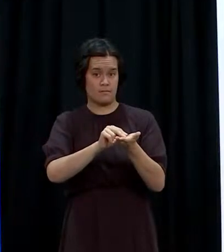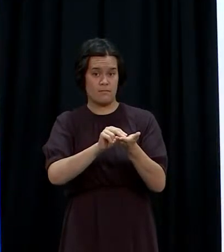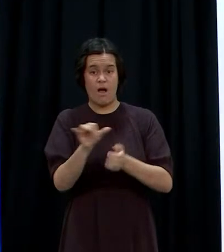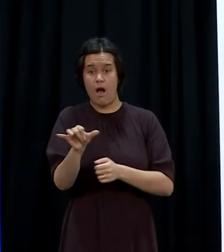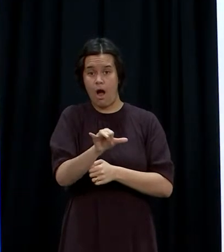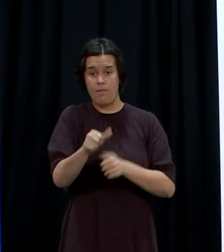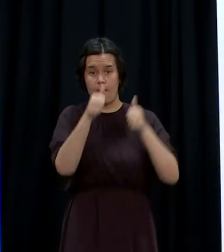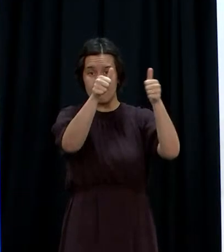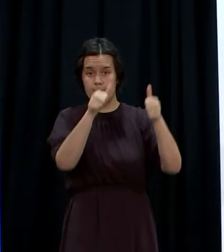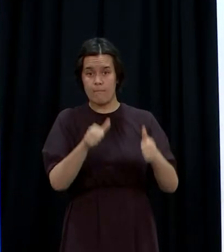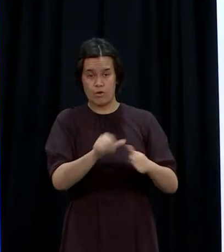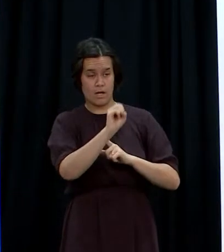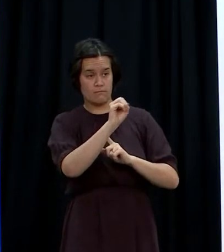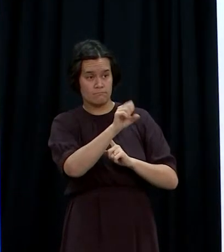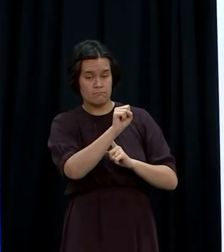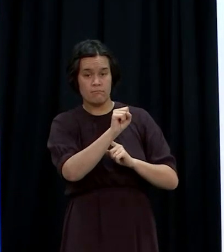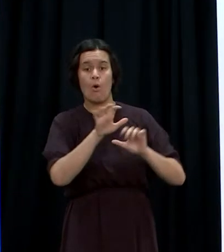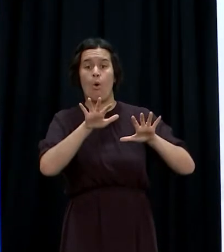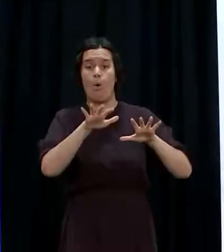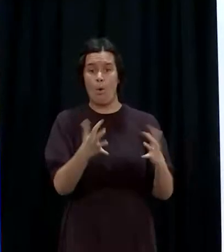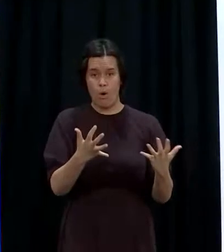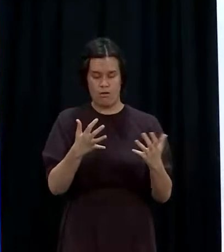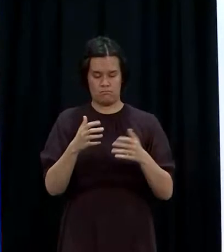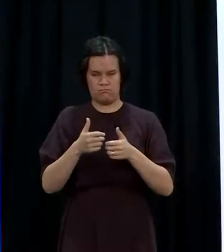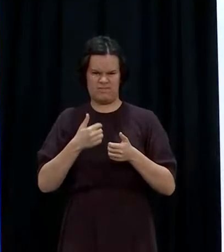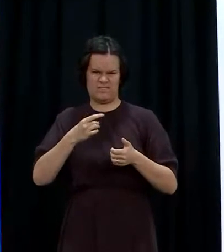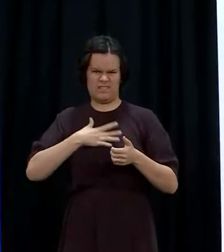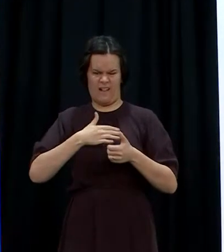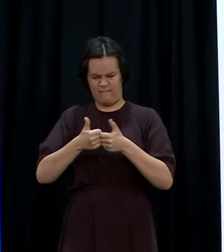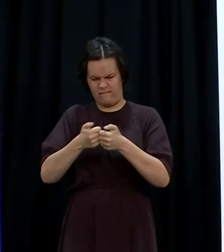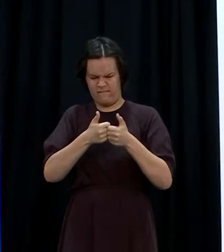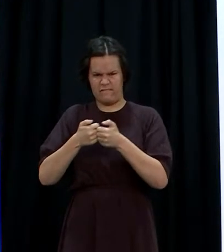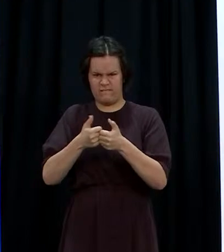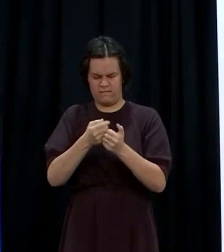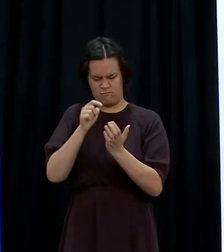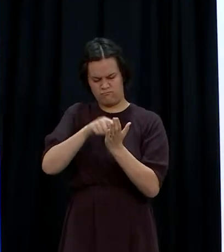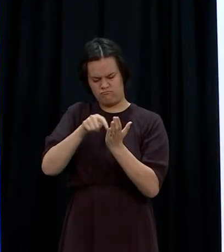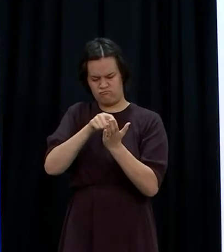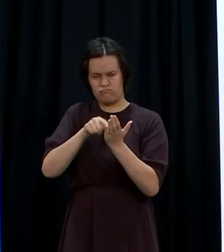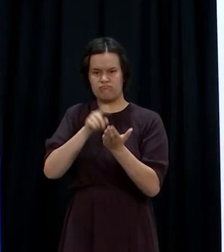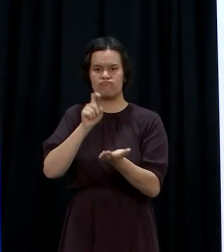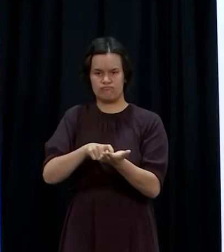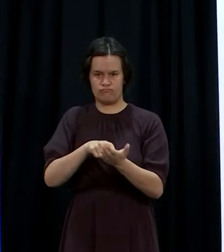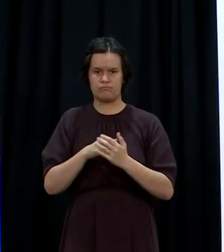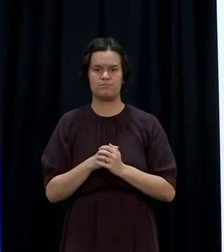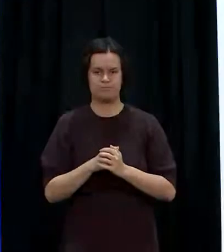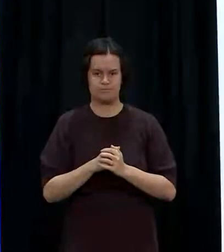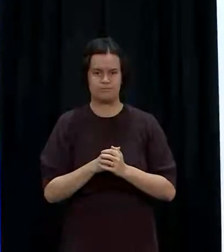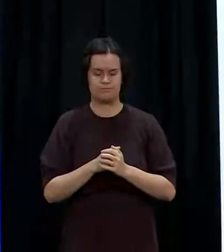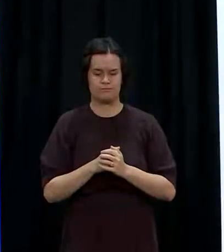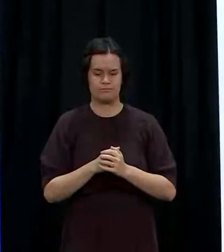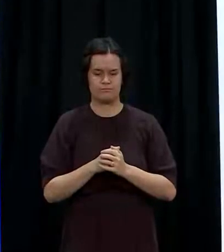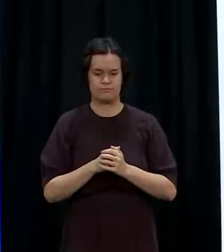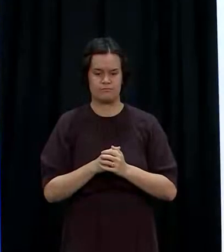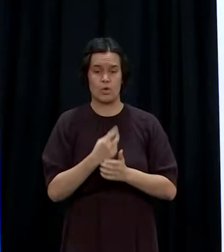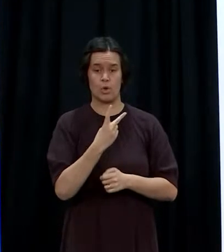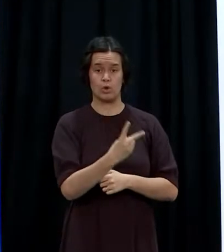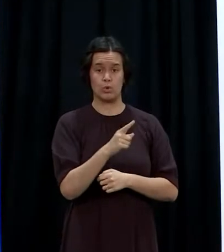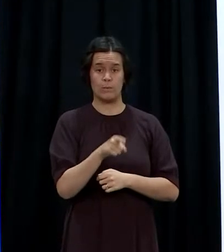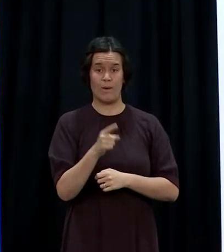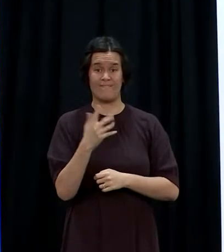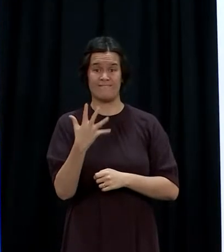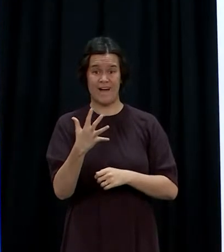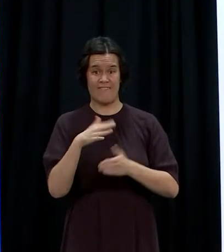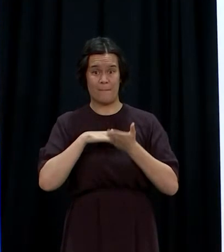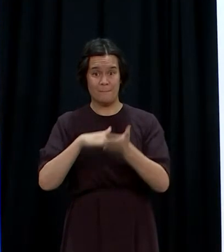highest number in any 24-hour period to date. Our latest figures show that there were over 2.5 million scans on